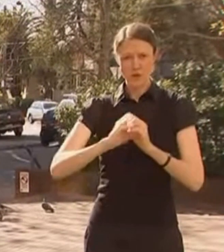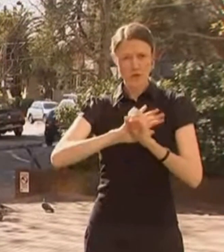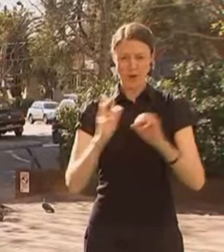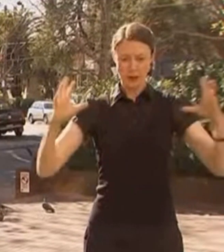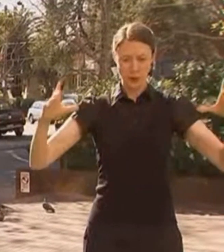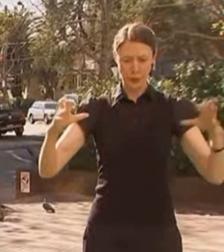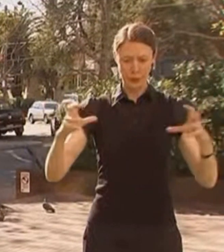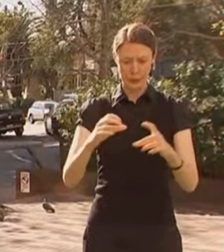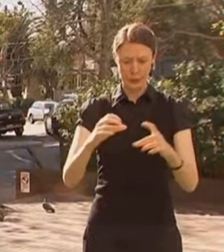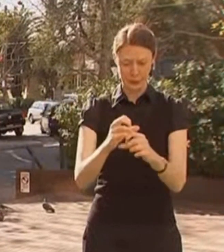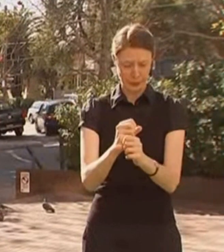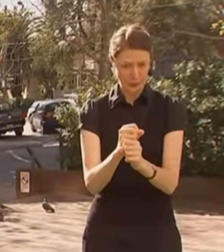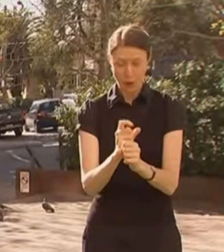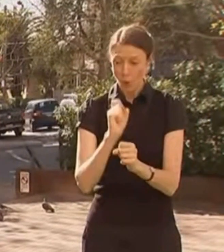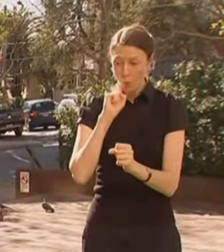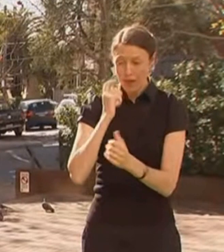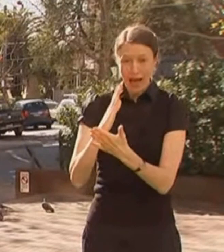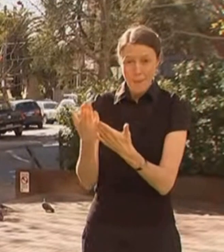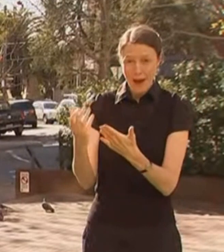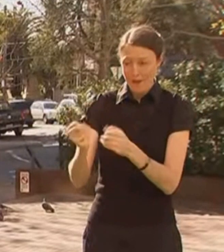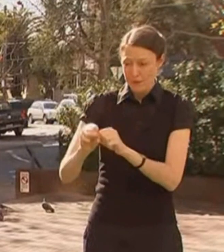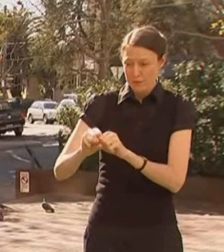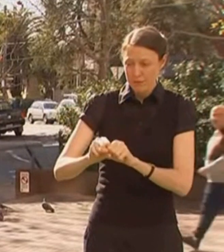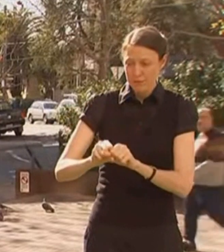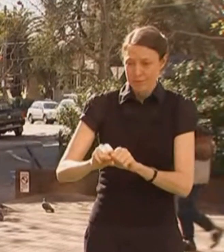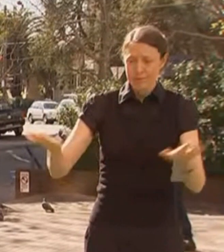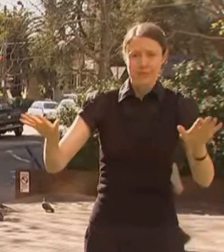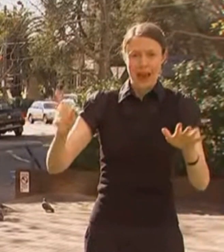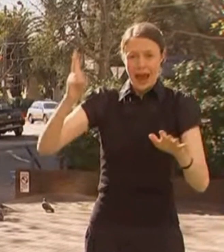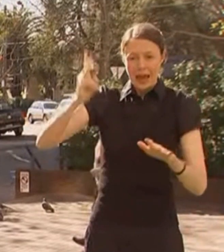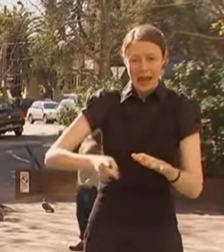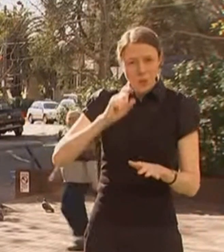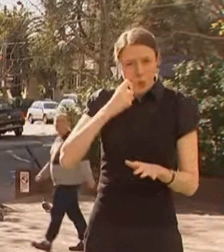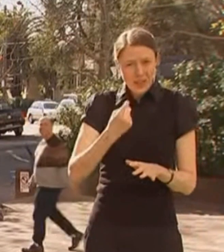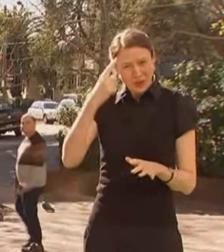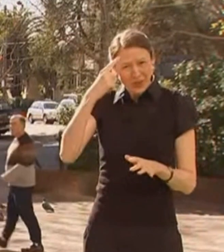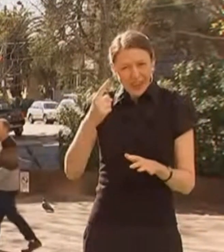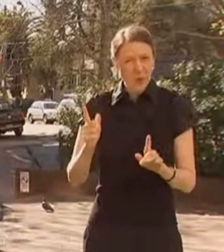at the end of the day we need to keep all the community safe.